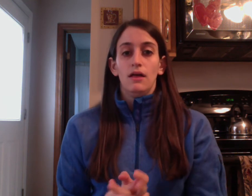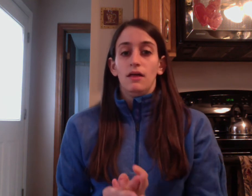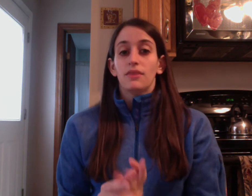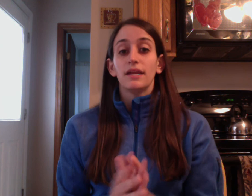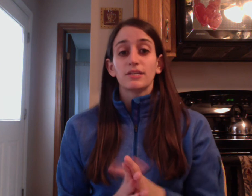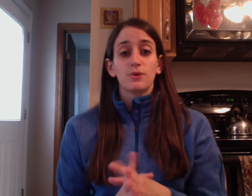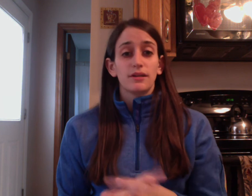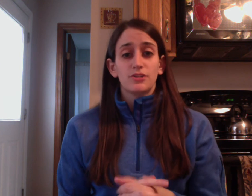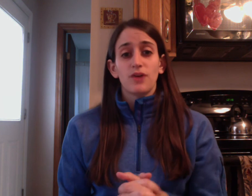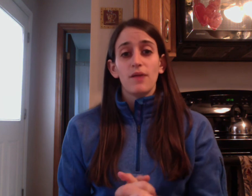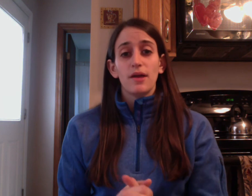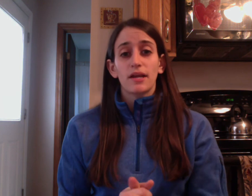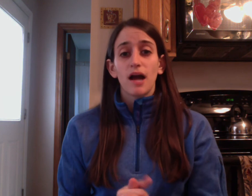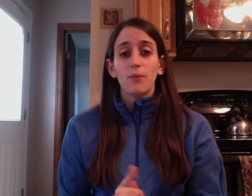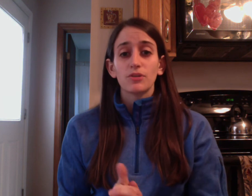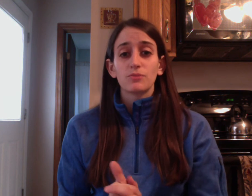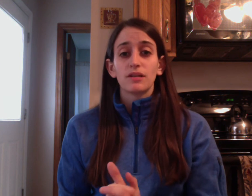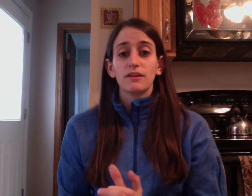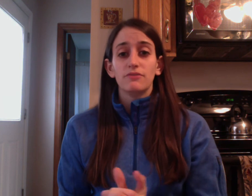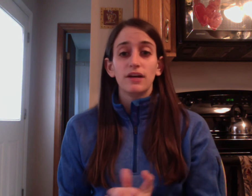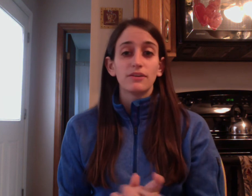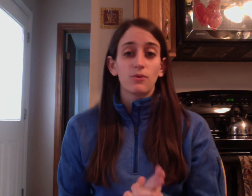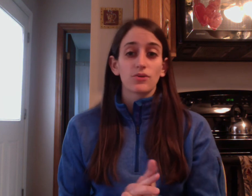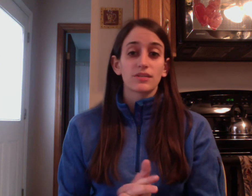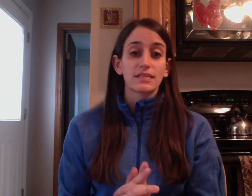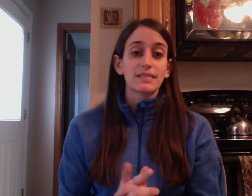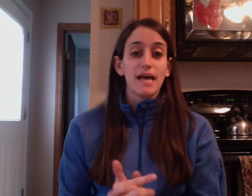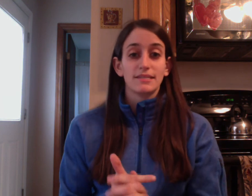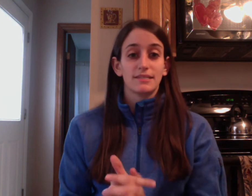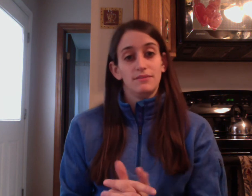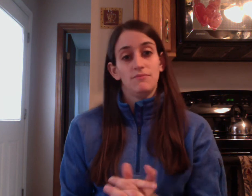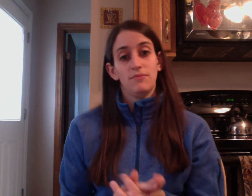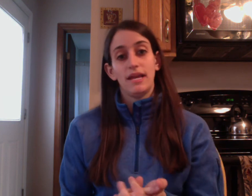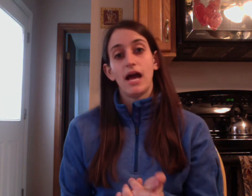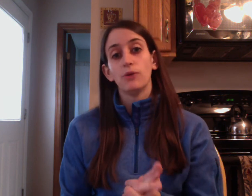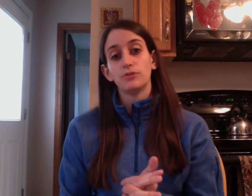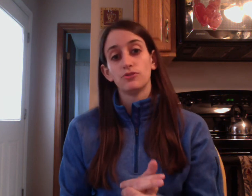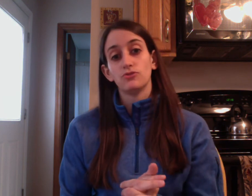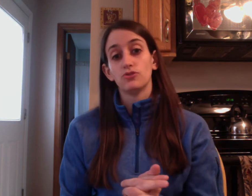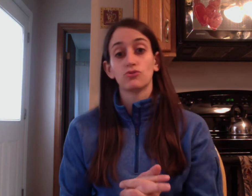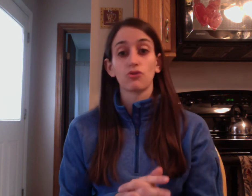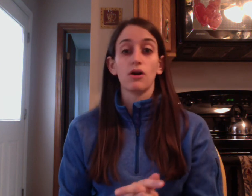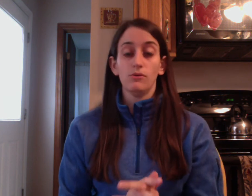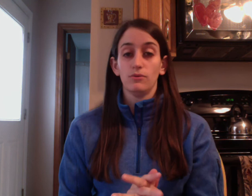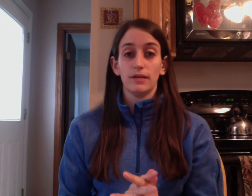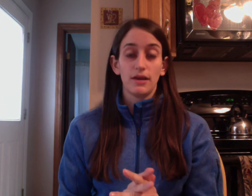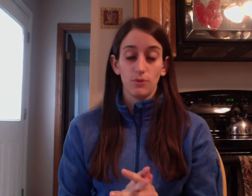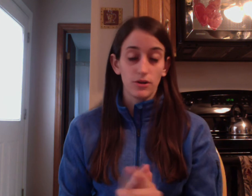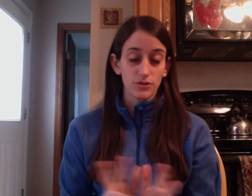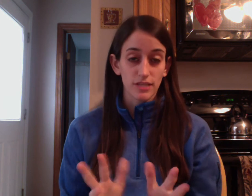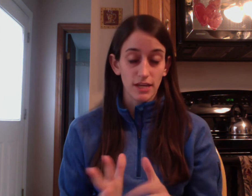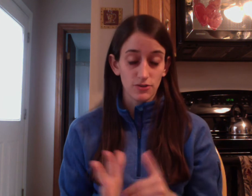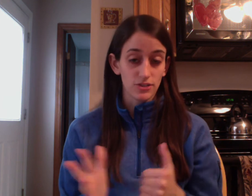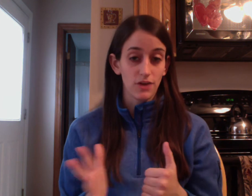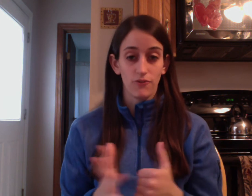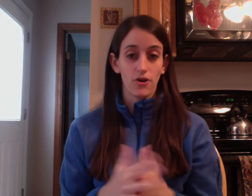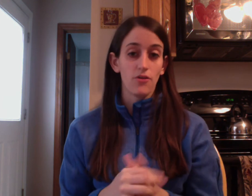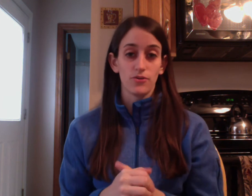The next one, describe an accomplishment, event, or success that helped you to grow and now you understand yourself or others. So